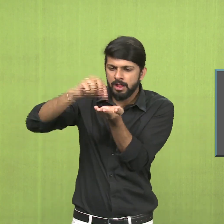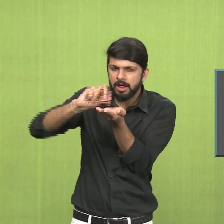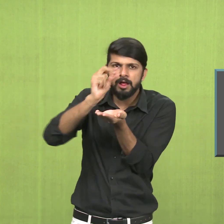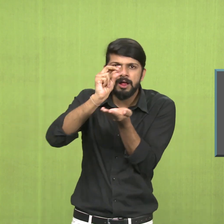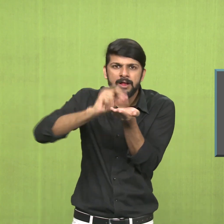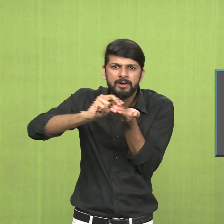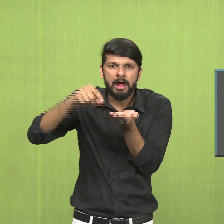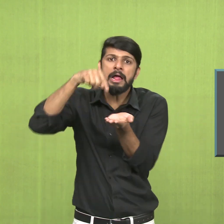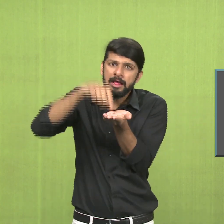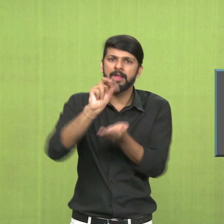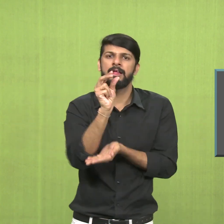Pearls,